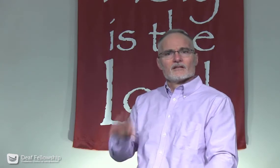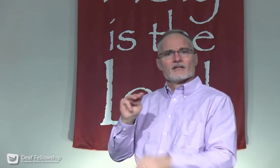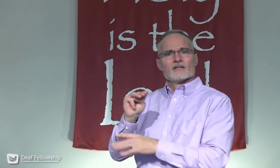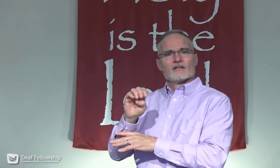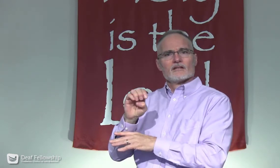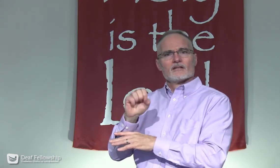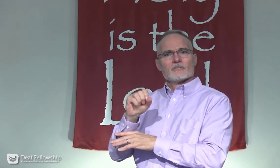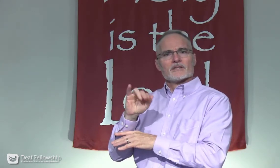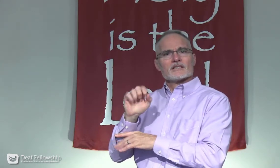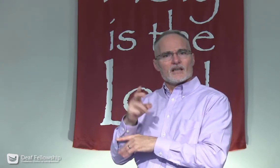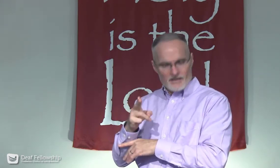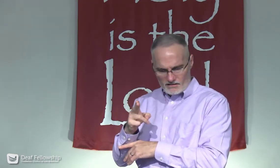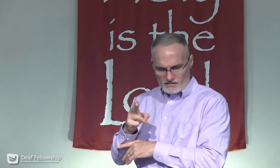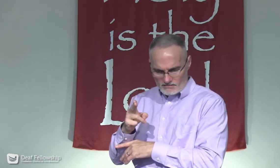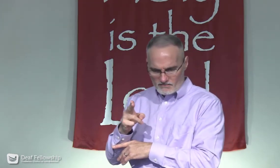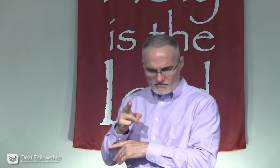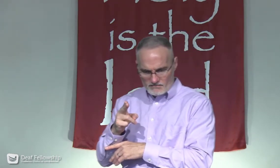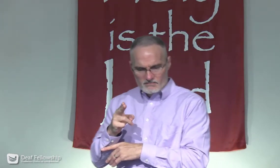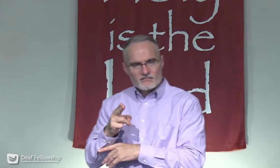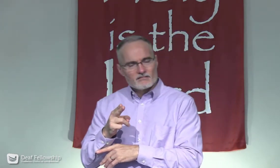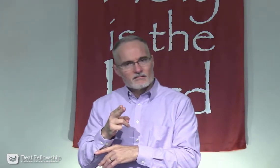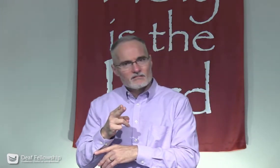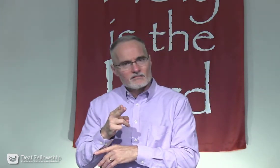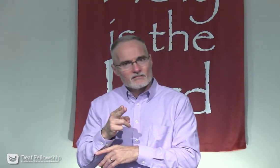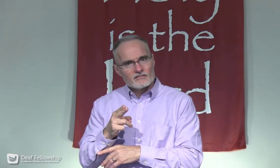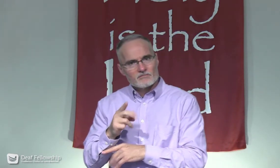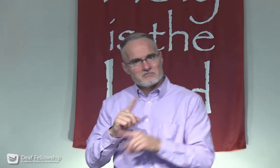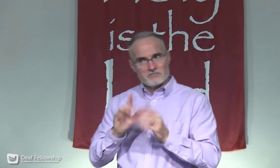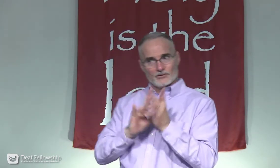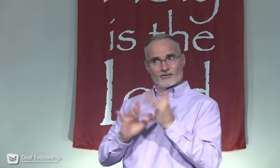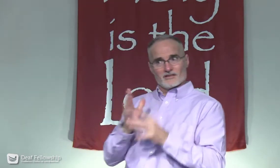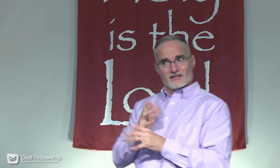the Christ, the Messiah.